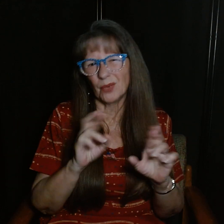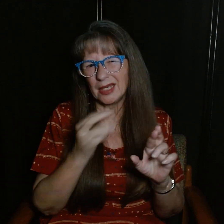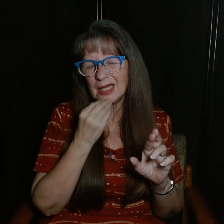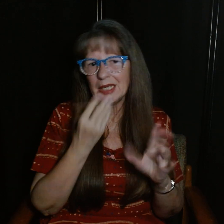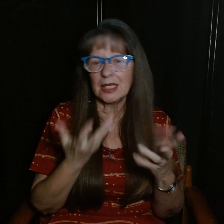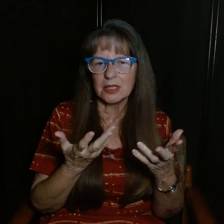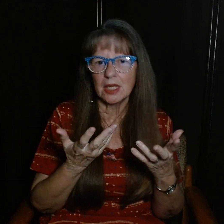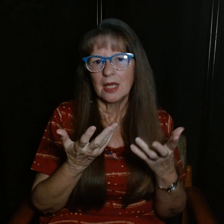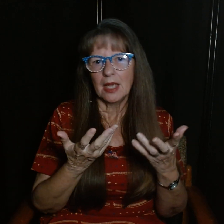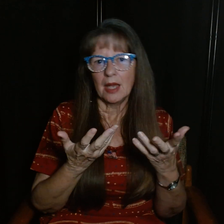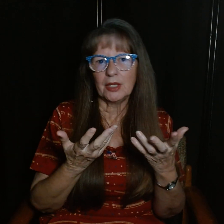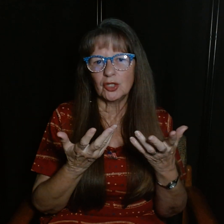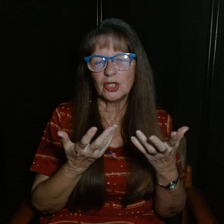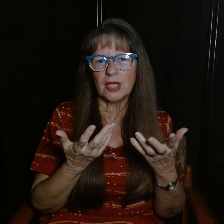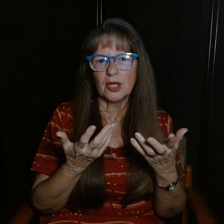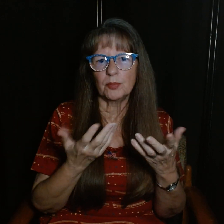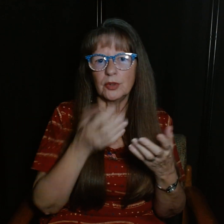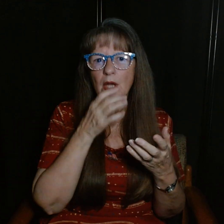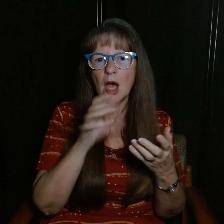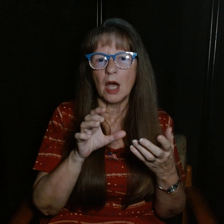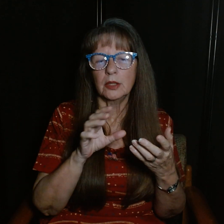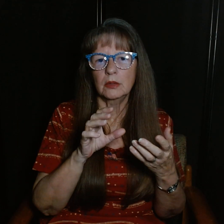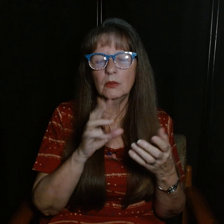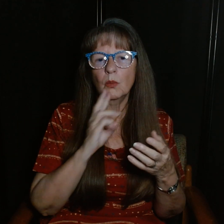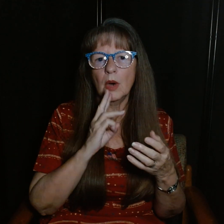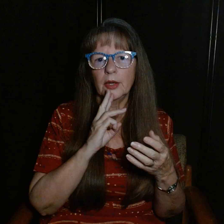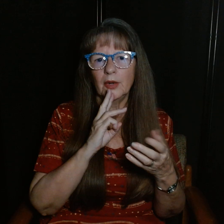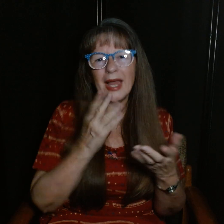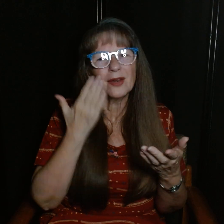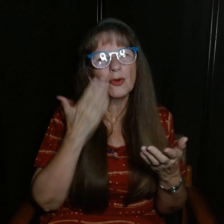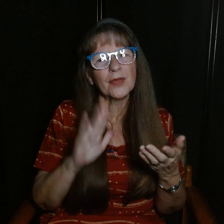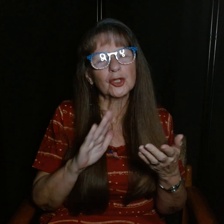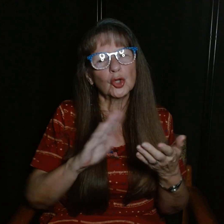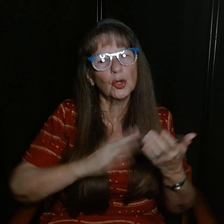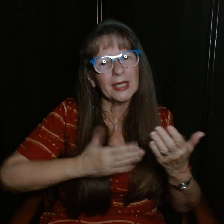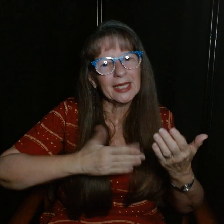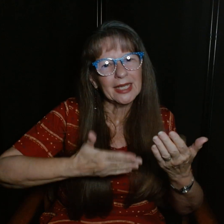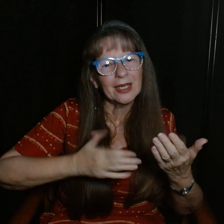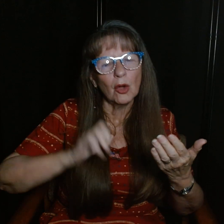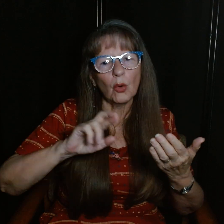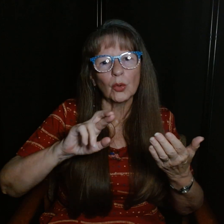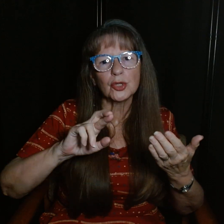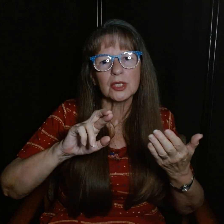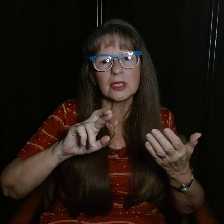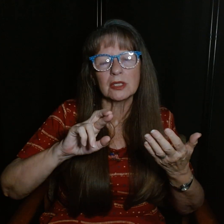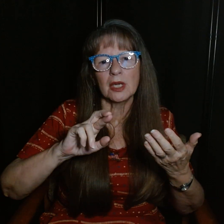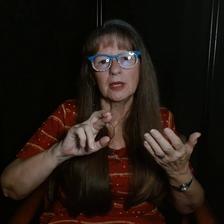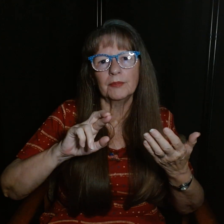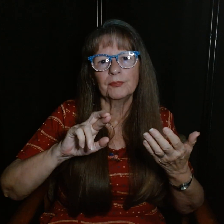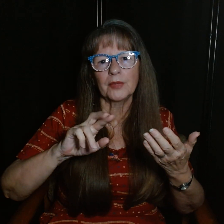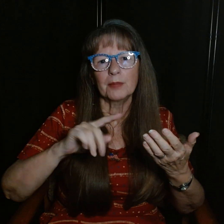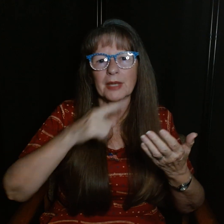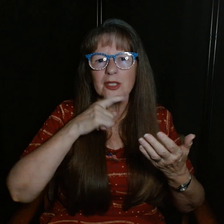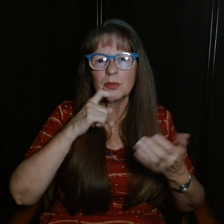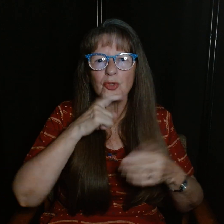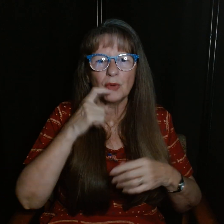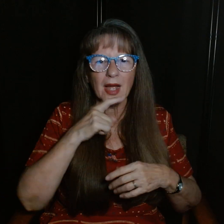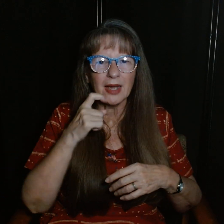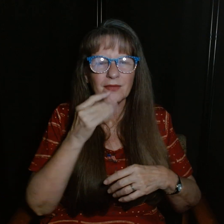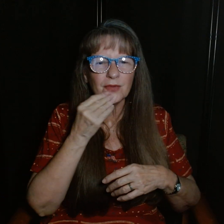to eat. I mean, she just had to put the hot water, and I don't know if that's cooking it or just because it was dried food